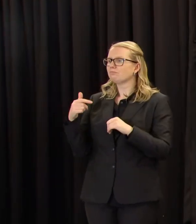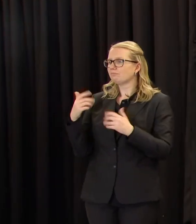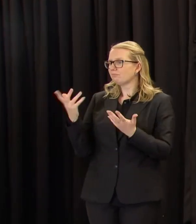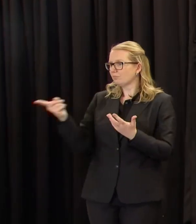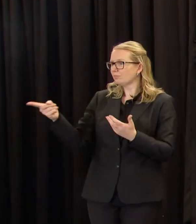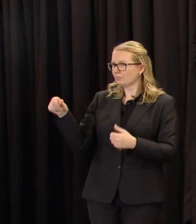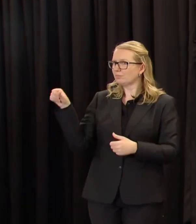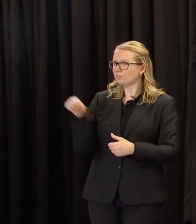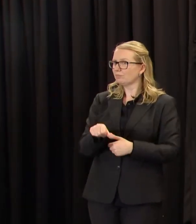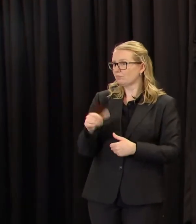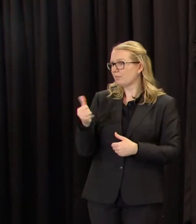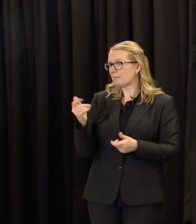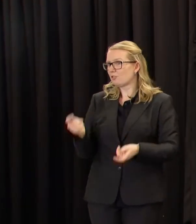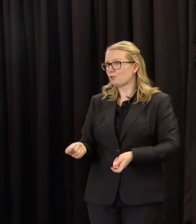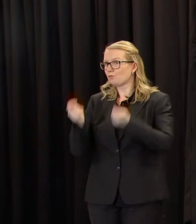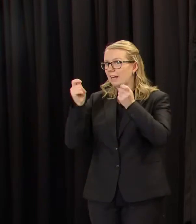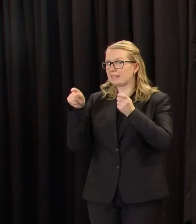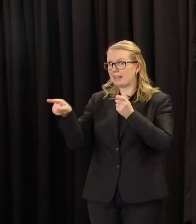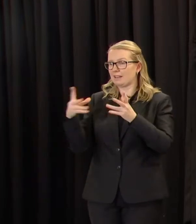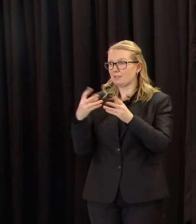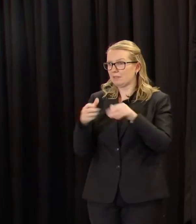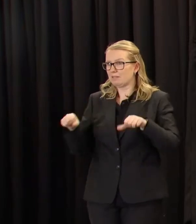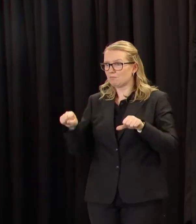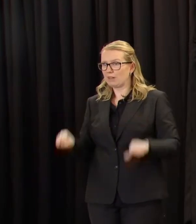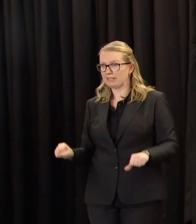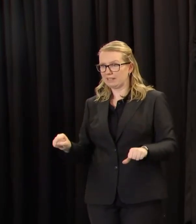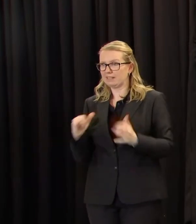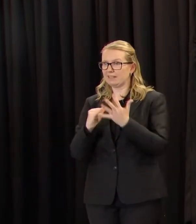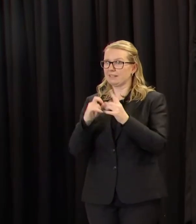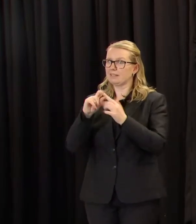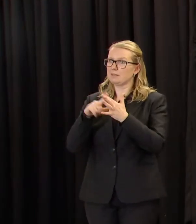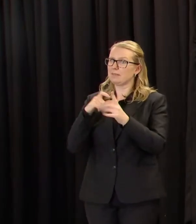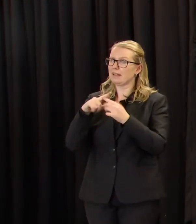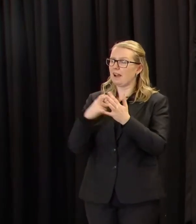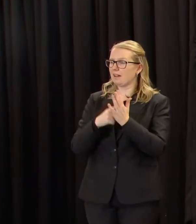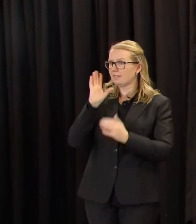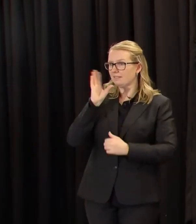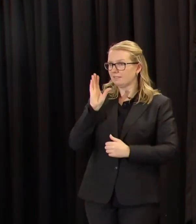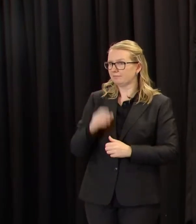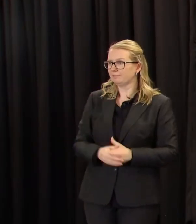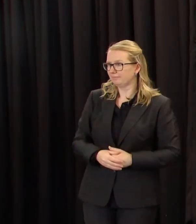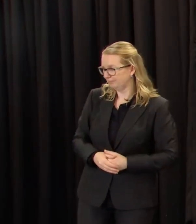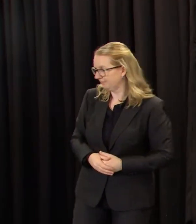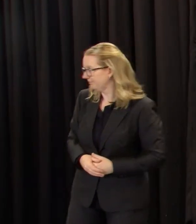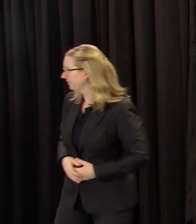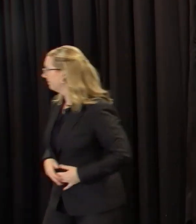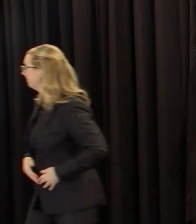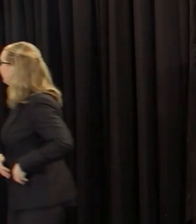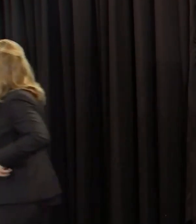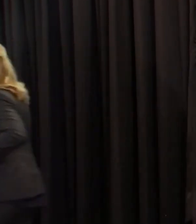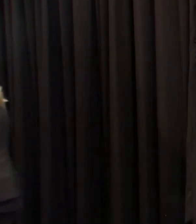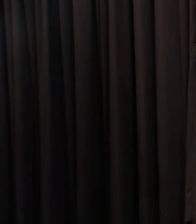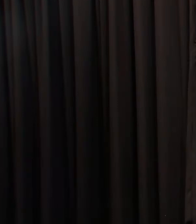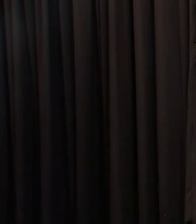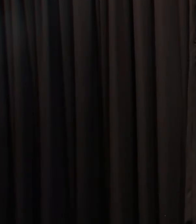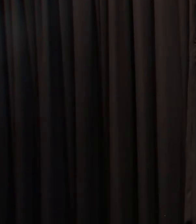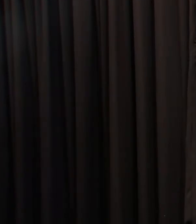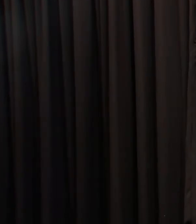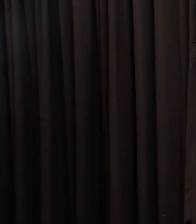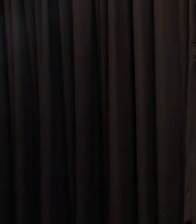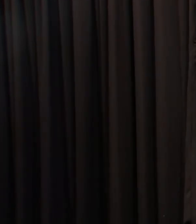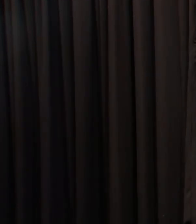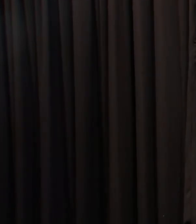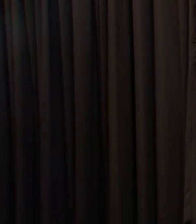now, with the greatest of respect. The President and the Speaker are the people to speak to. Premier, do you have any plans to use public health orders to